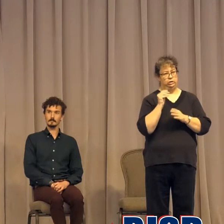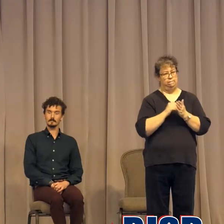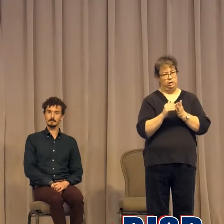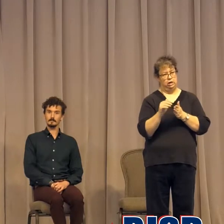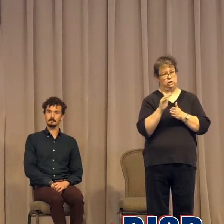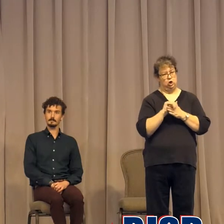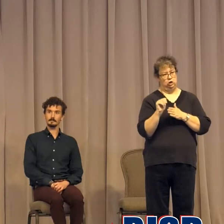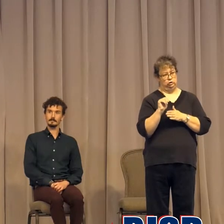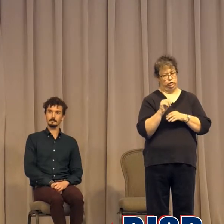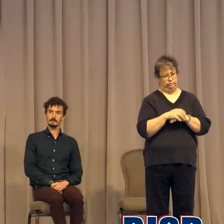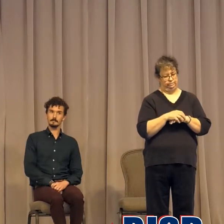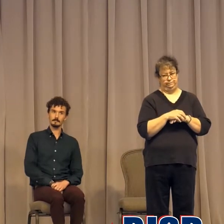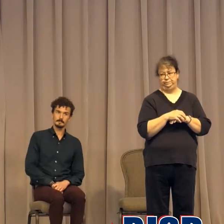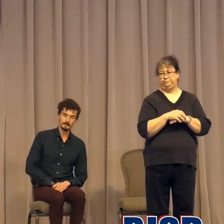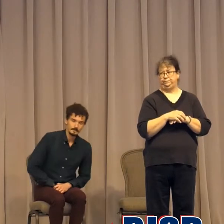million.